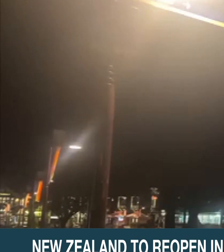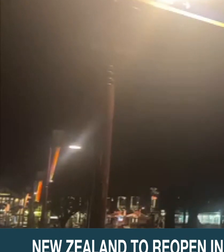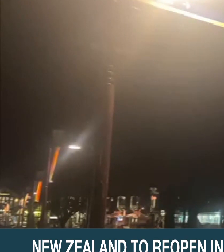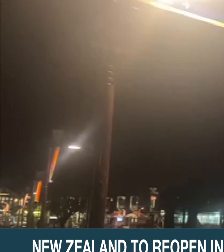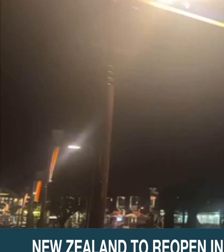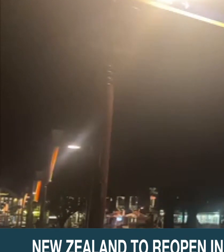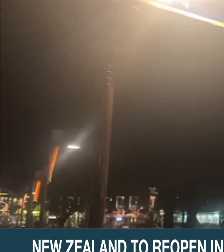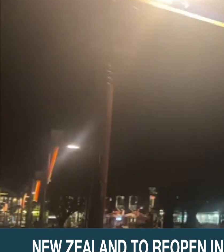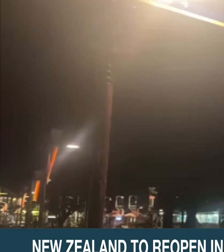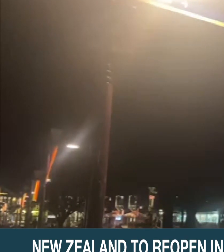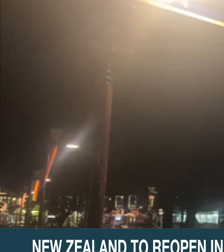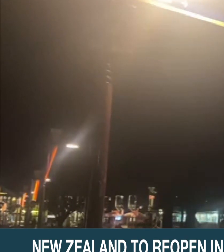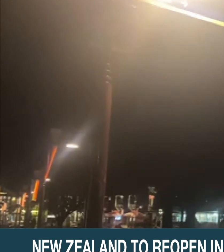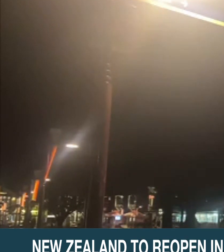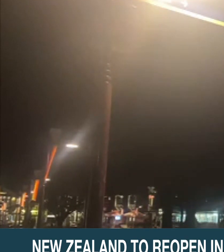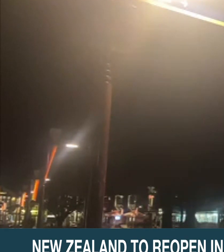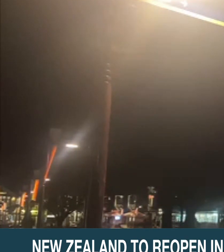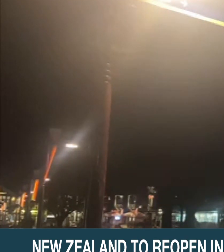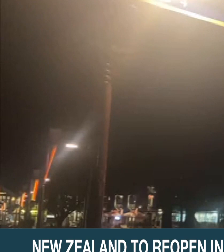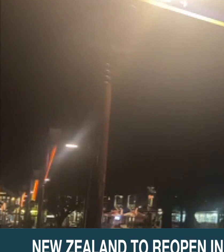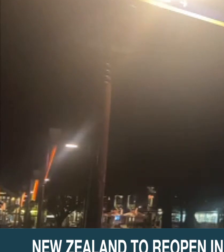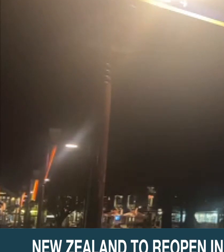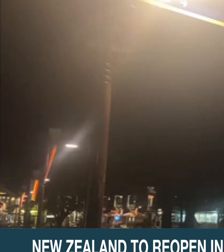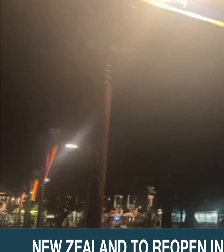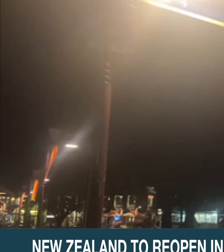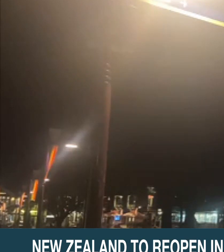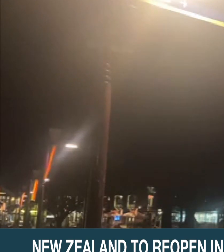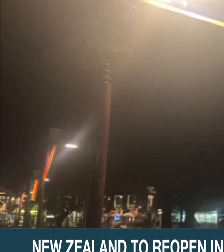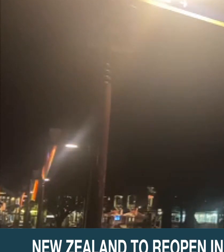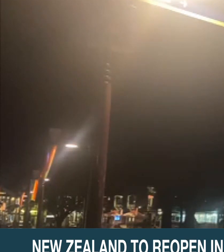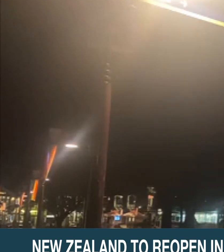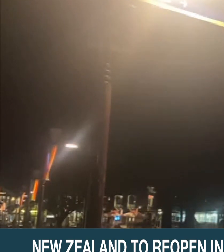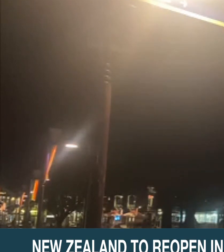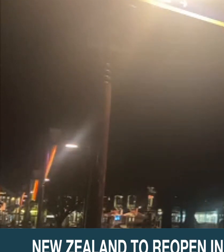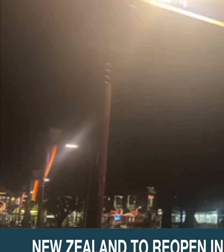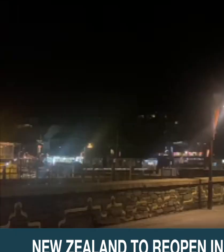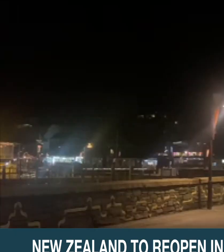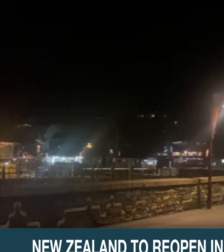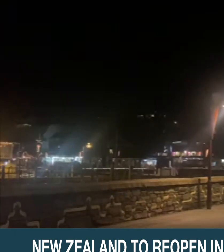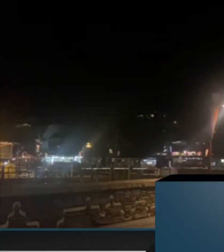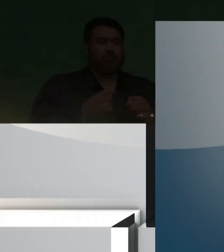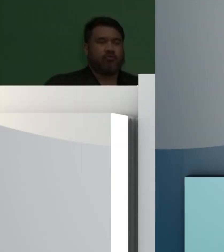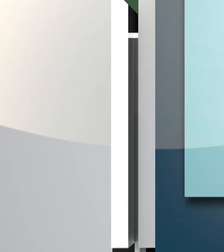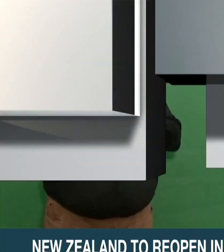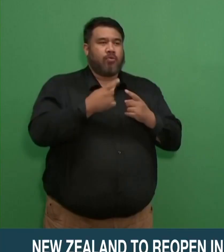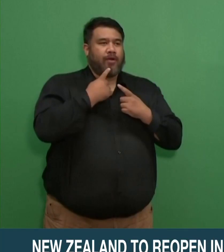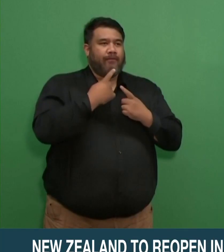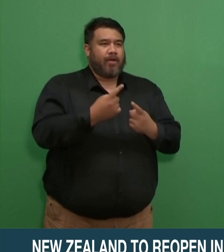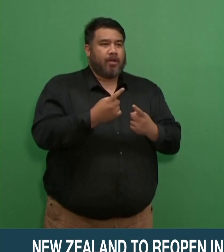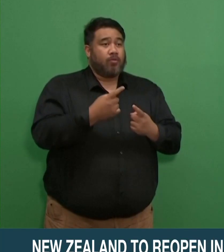by October, travelers from the rest of the world will also be allowed in.